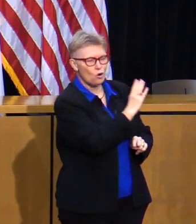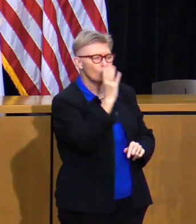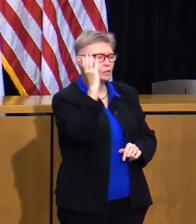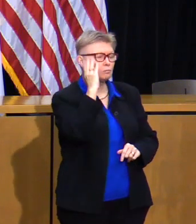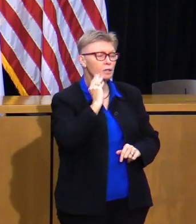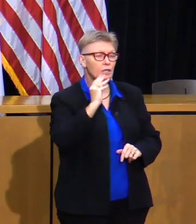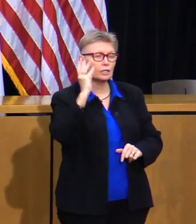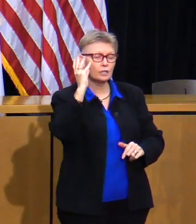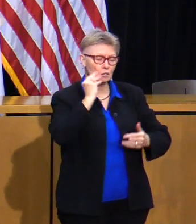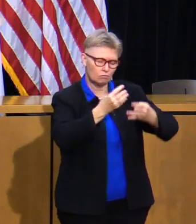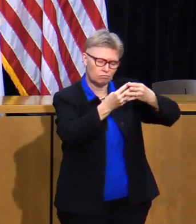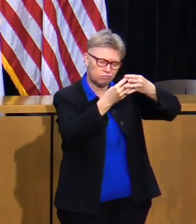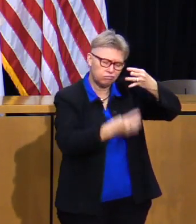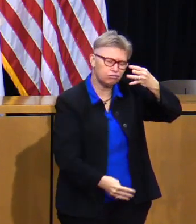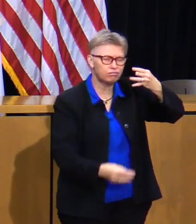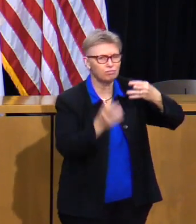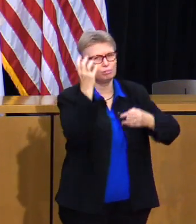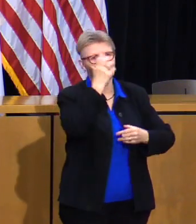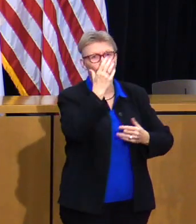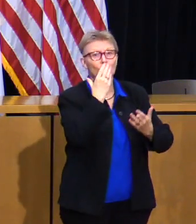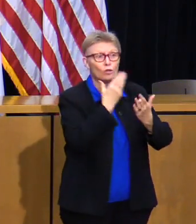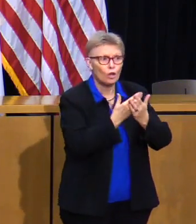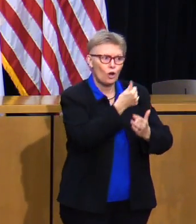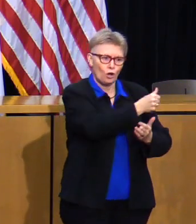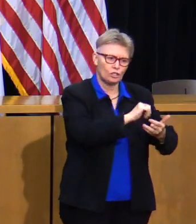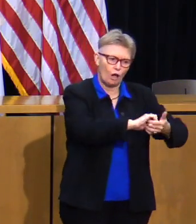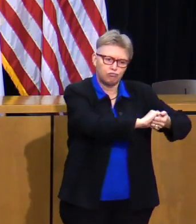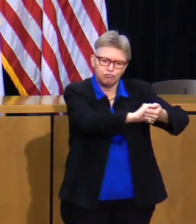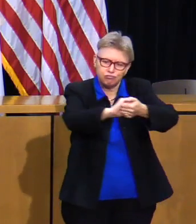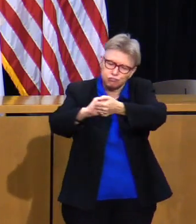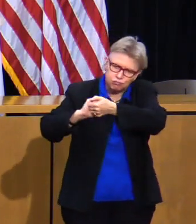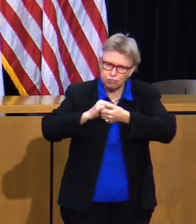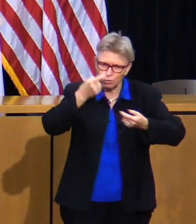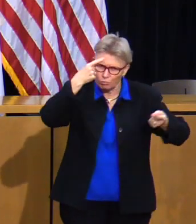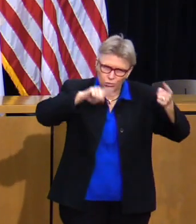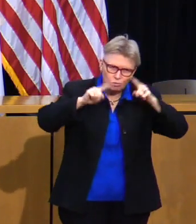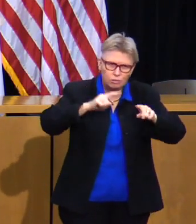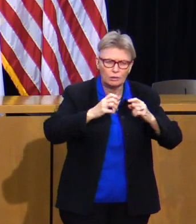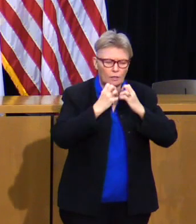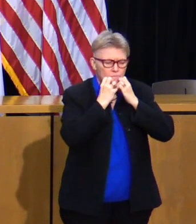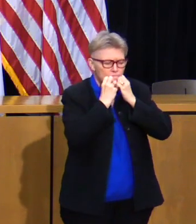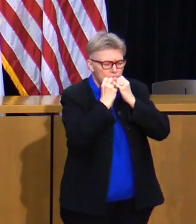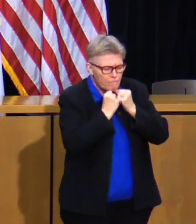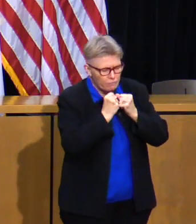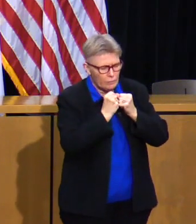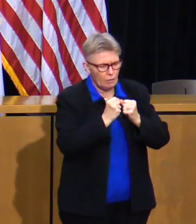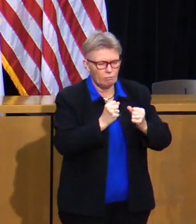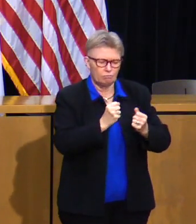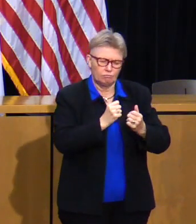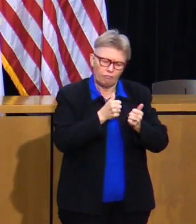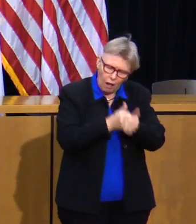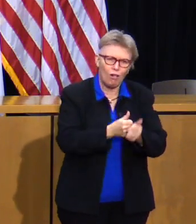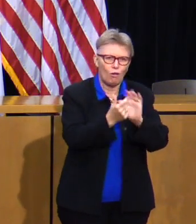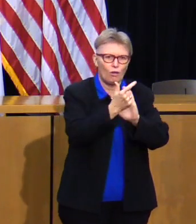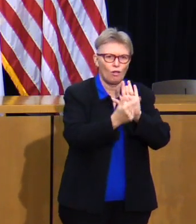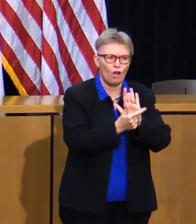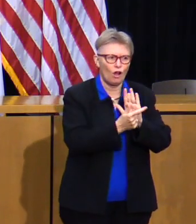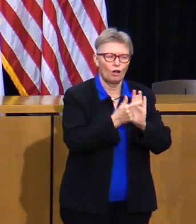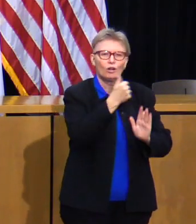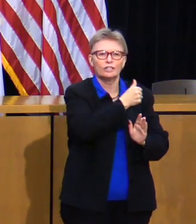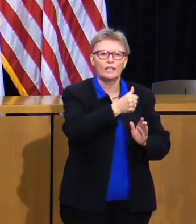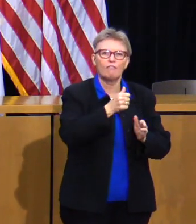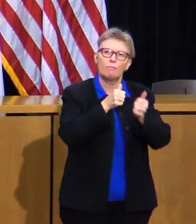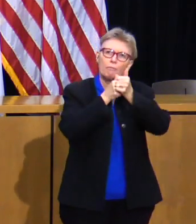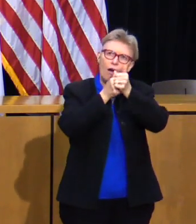resume, a collegial way of working, a profound respect for the law, and a deep belief in the American justice